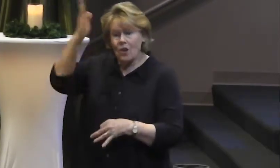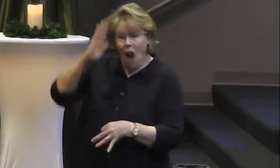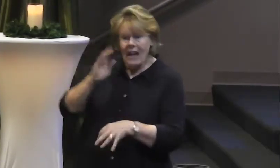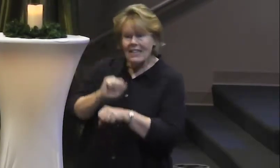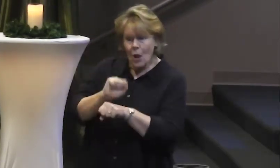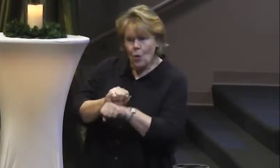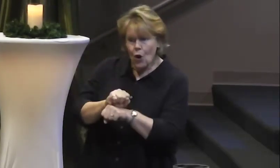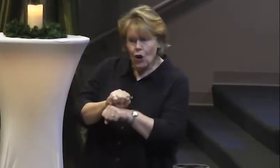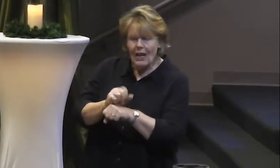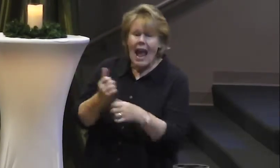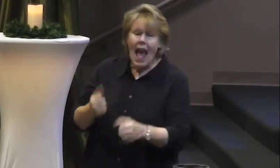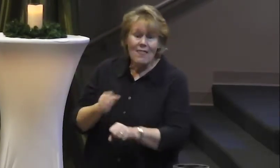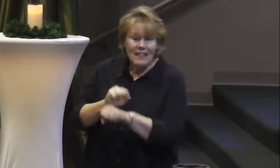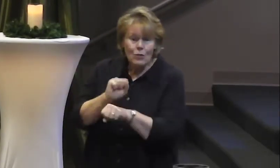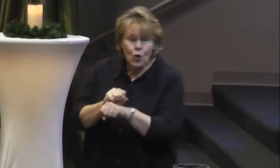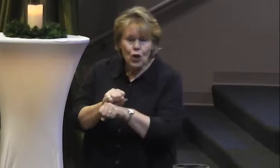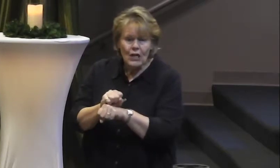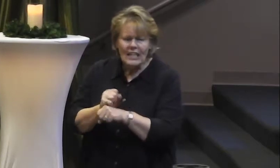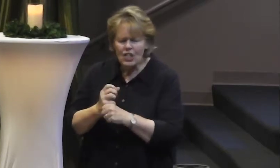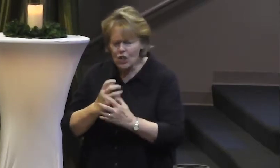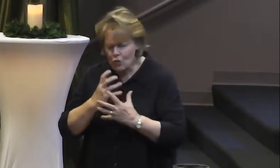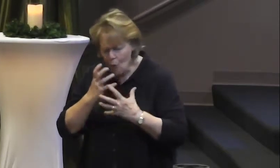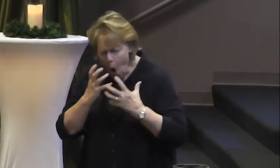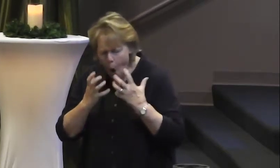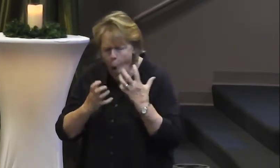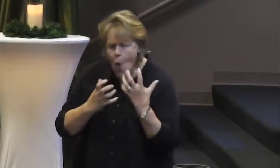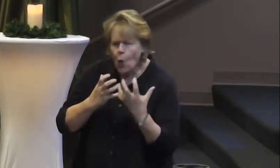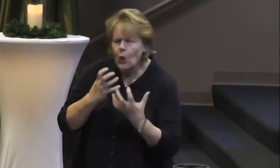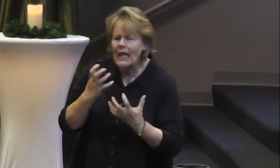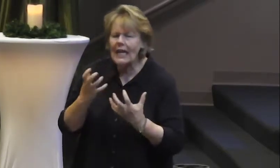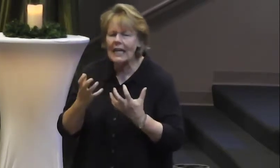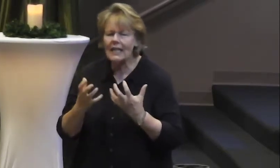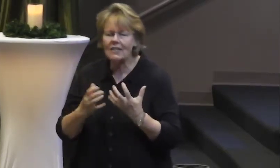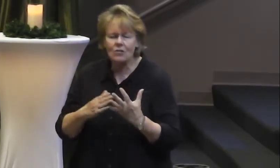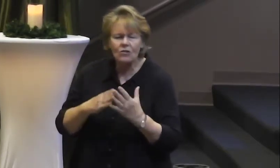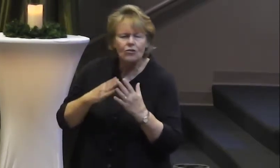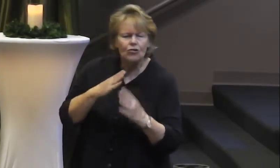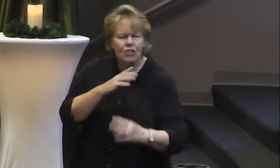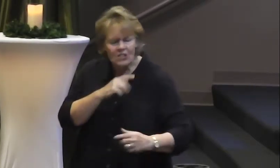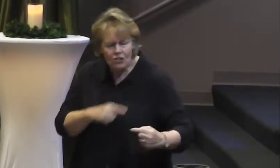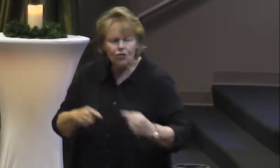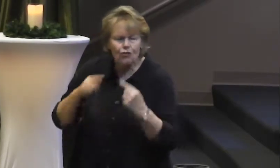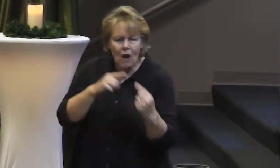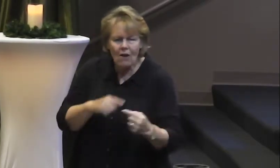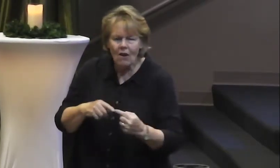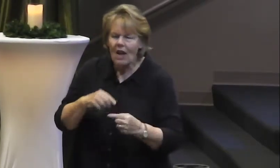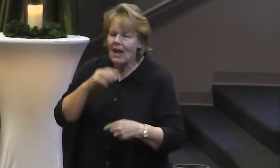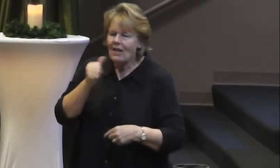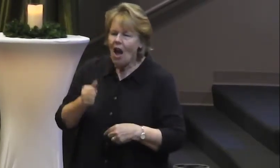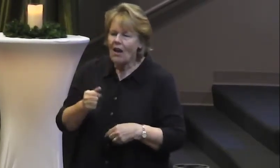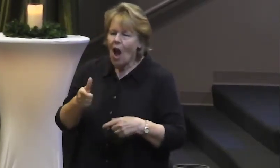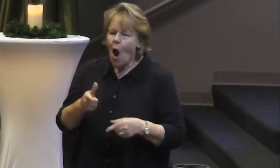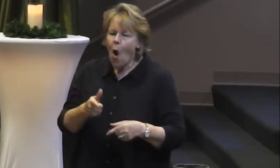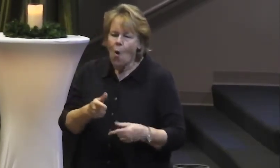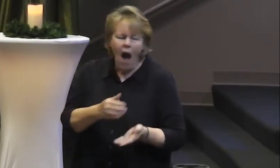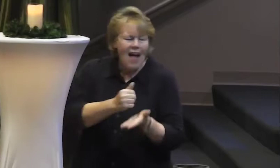a groaning. This work is not just, oh, he asked for help, I'll give a little bit over here. I'll do this little repair job in that